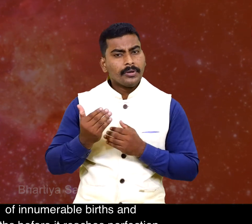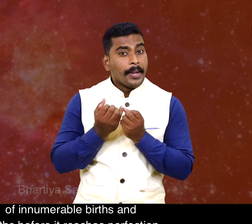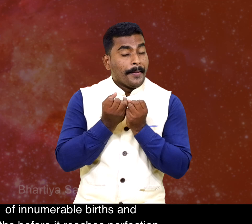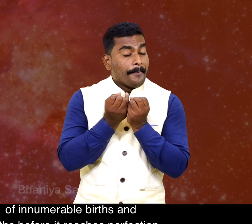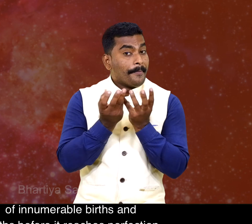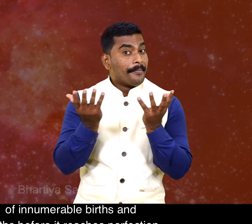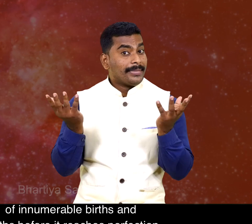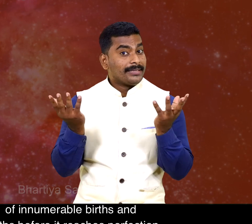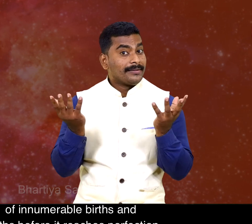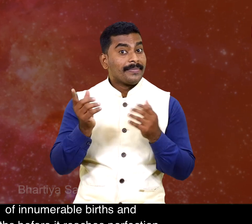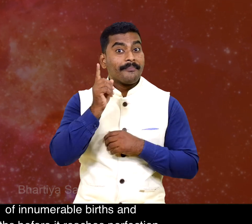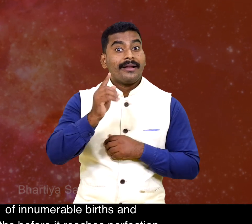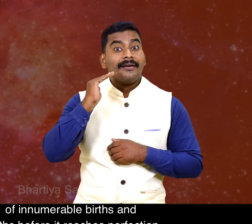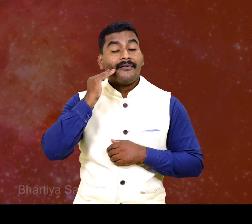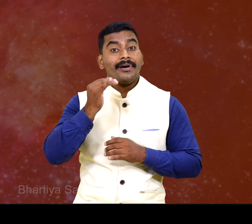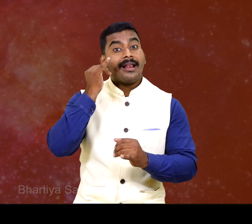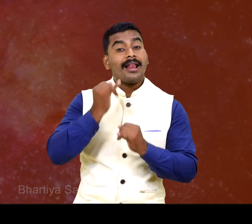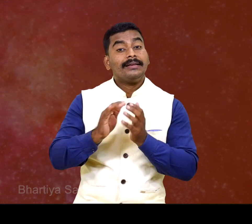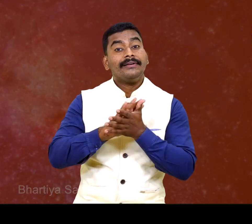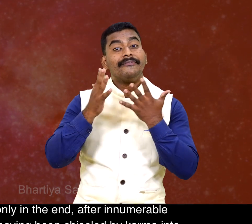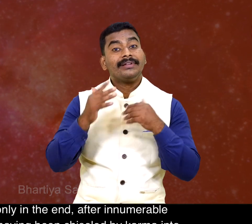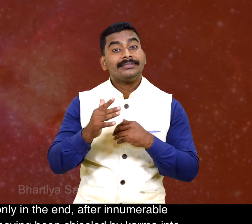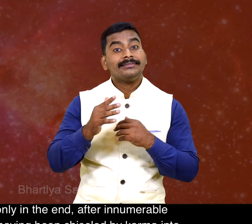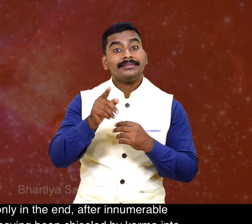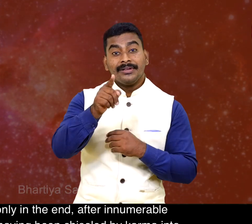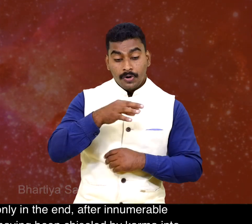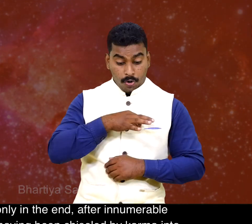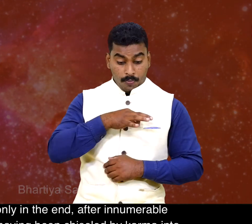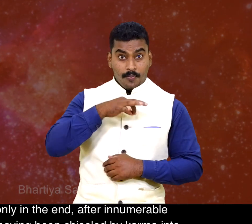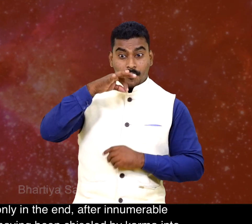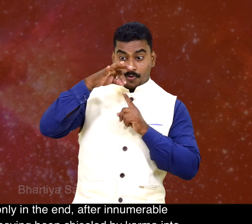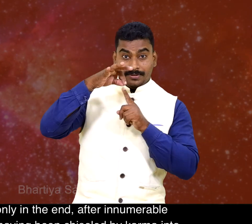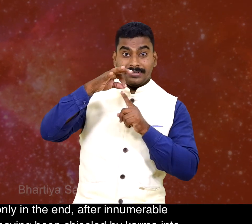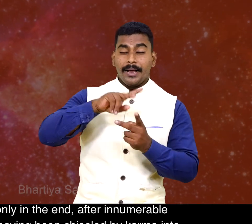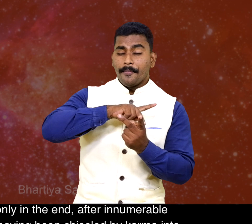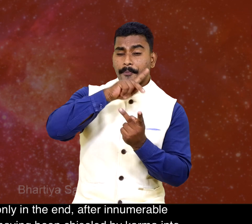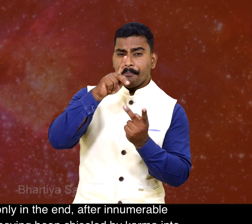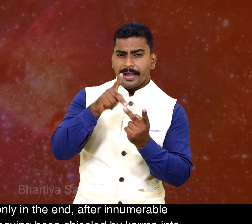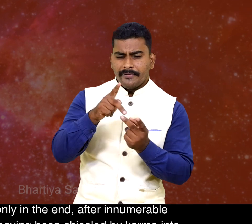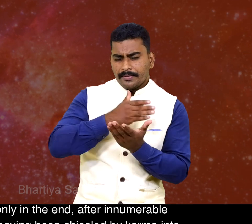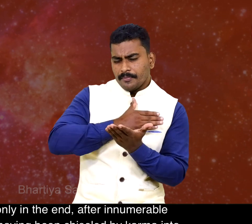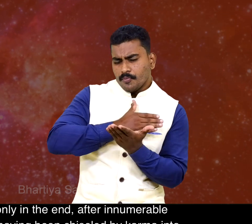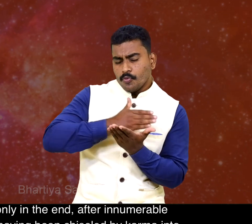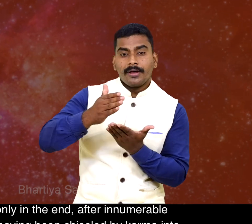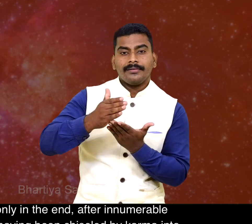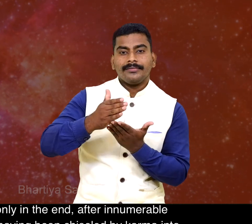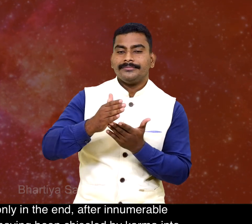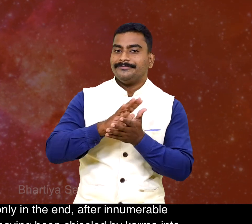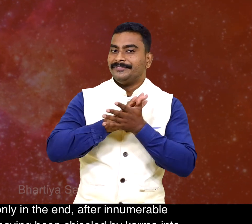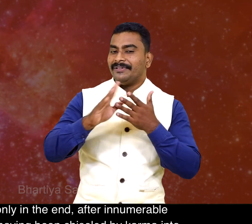it reaches perfection. It is only in the end, after innumerable births,